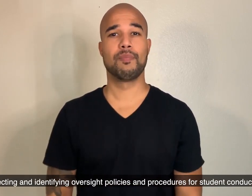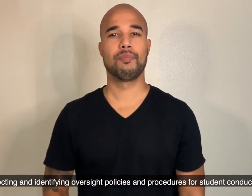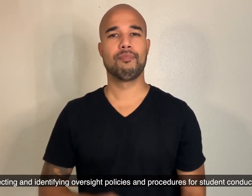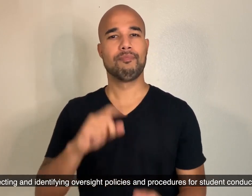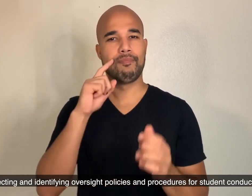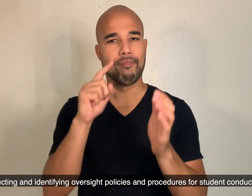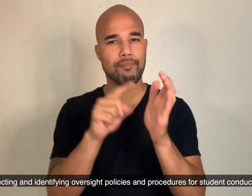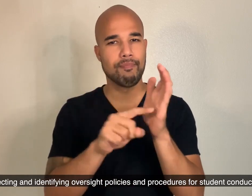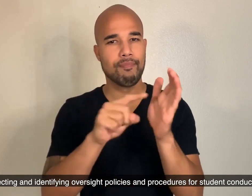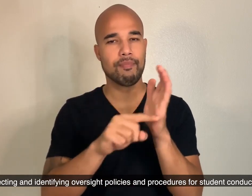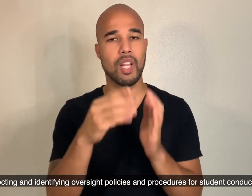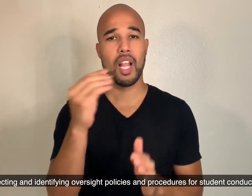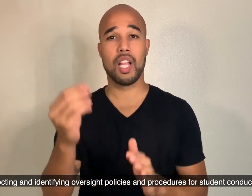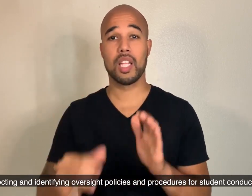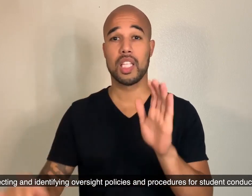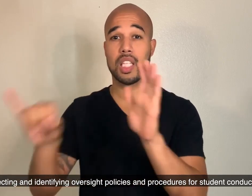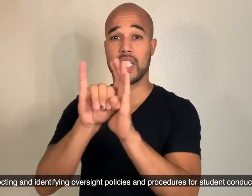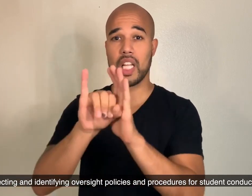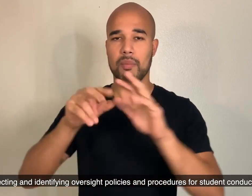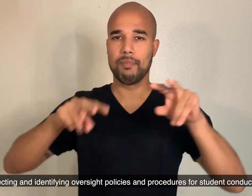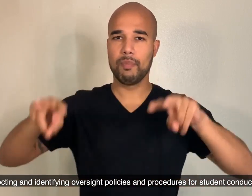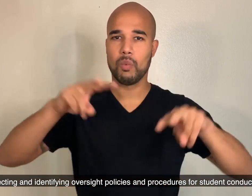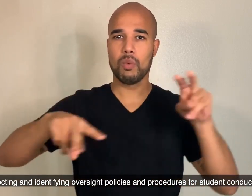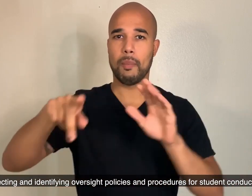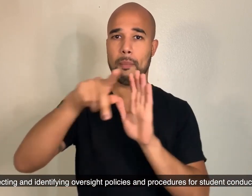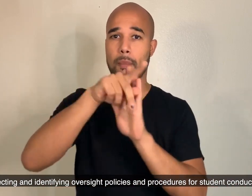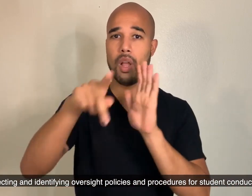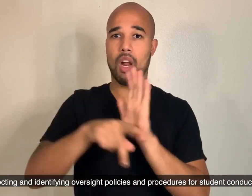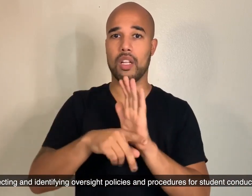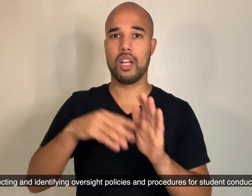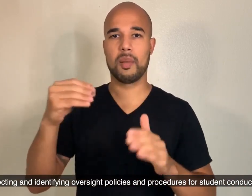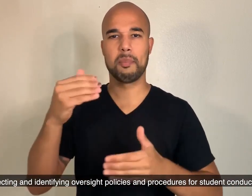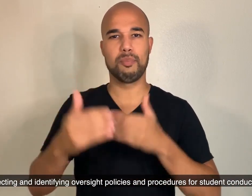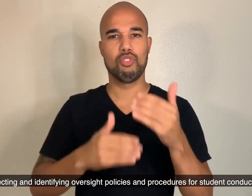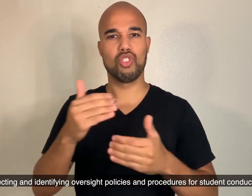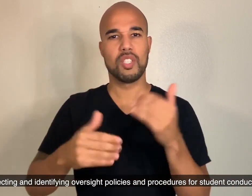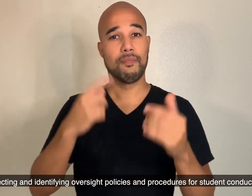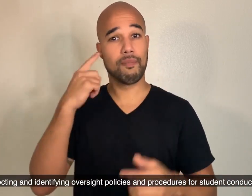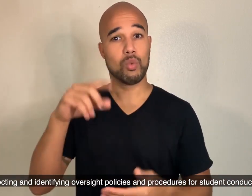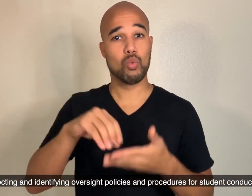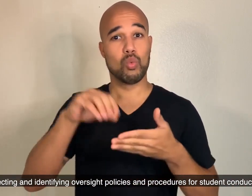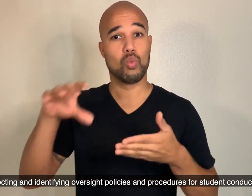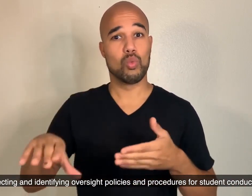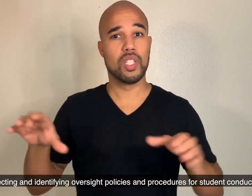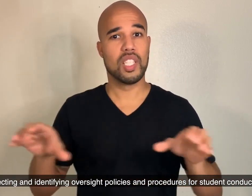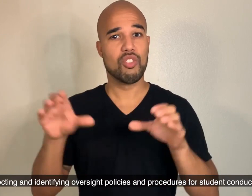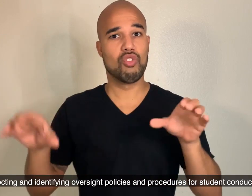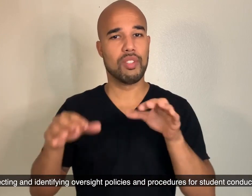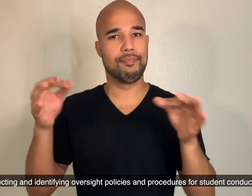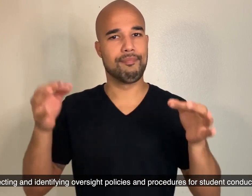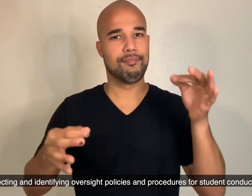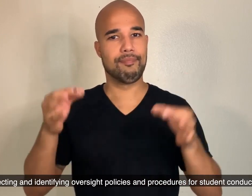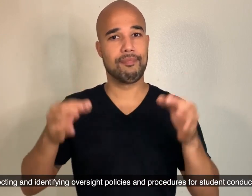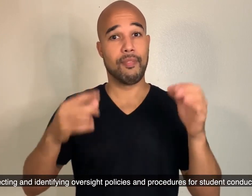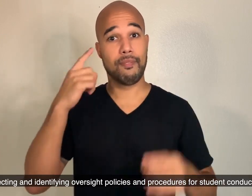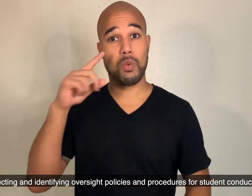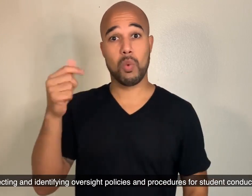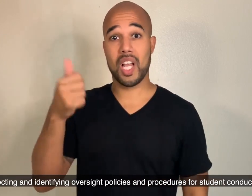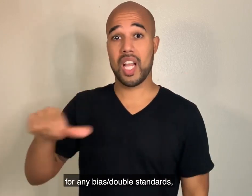inspecting and identifying oversight policies and procedures for student conduct hearings for any bias or double standards.